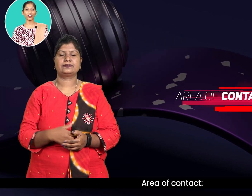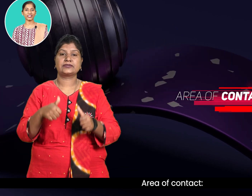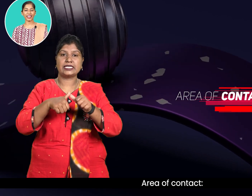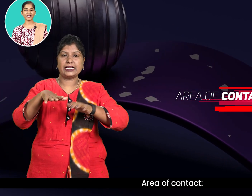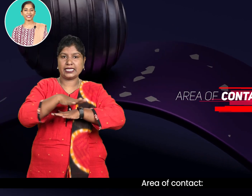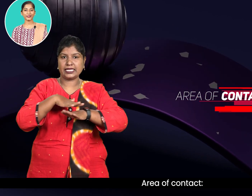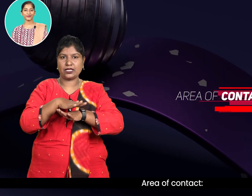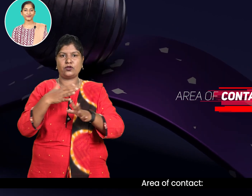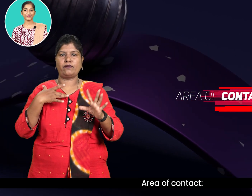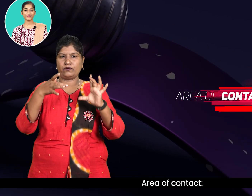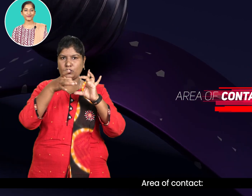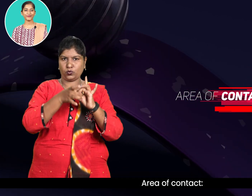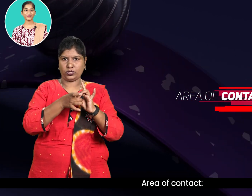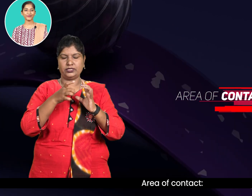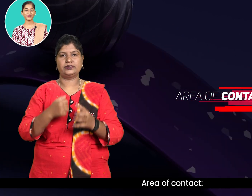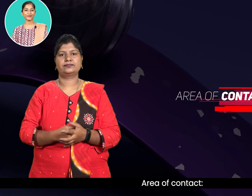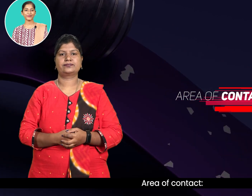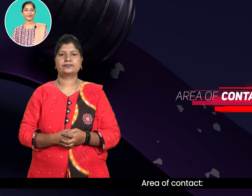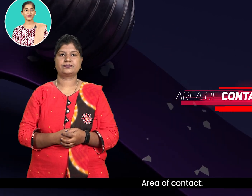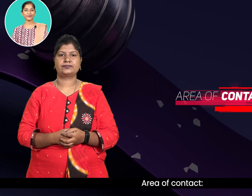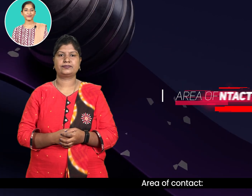Area of contact.